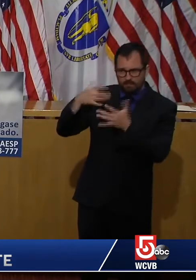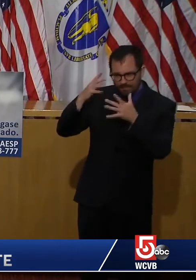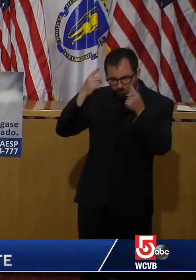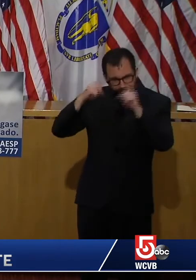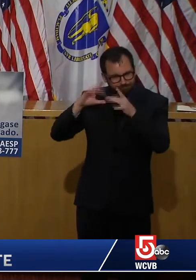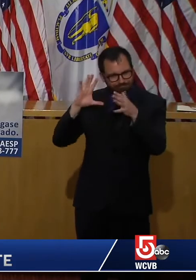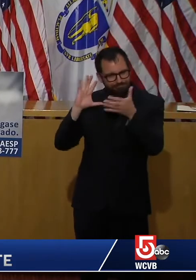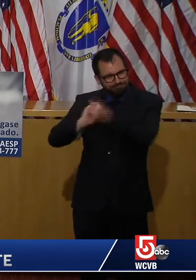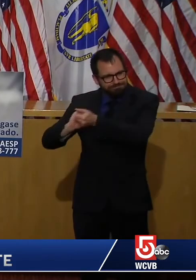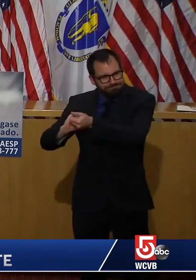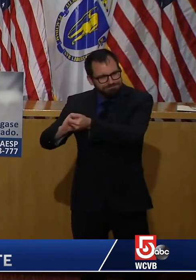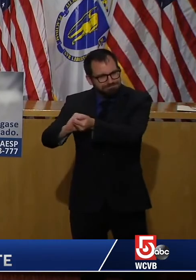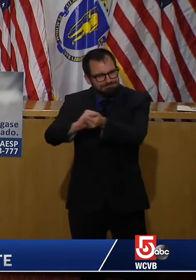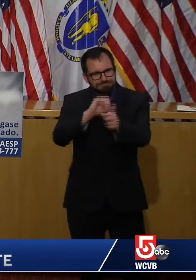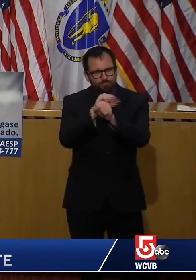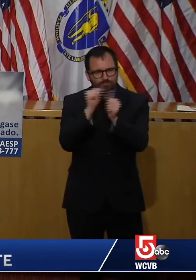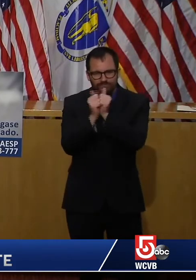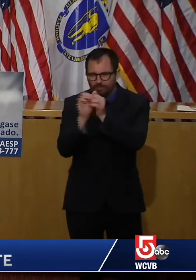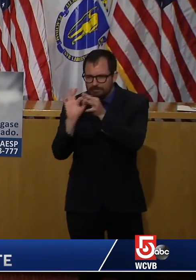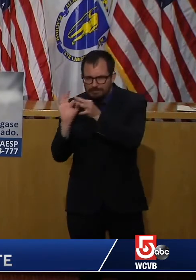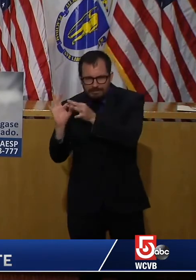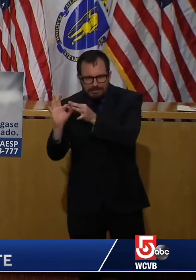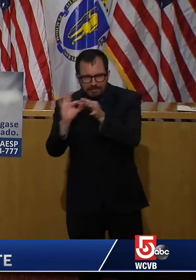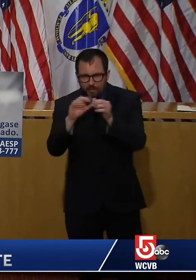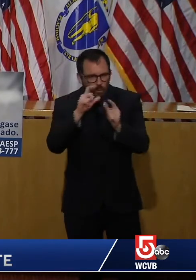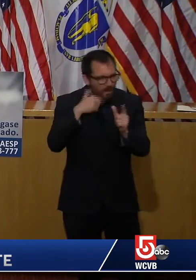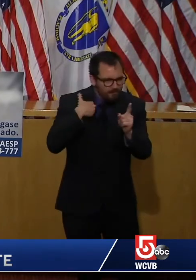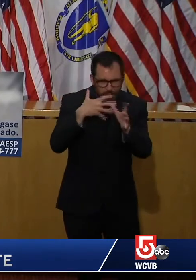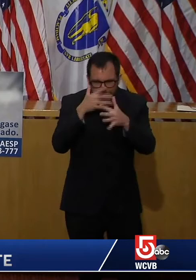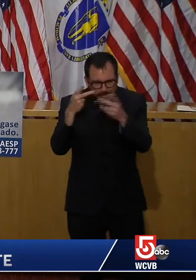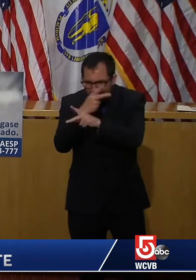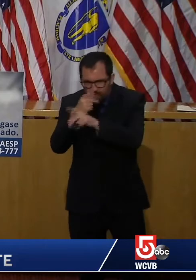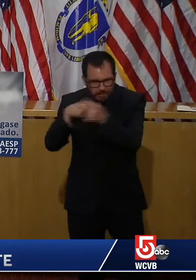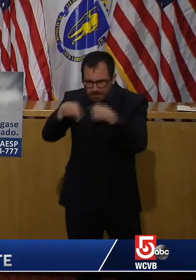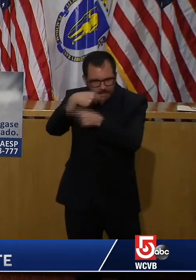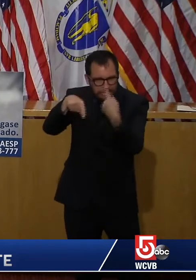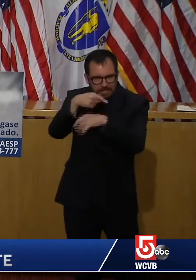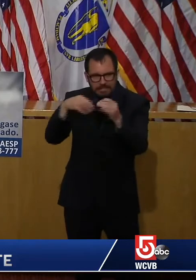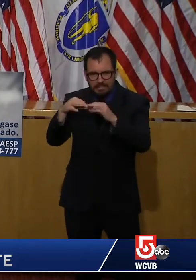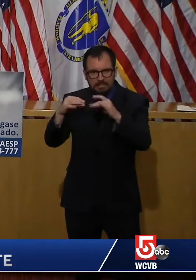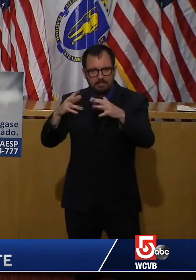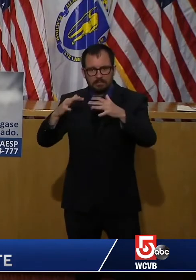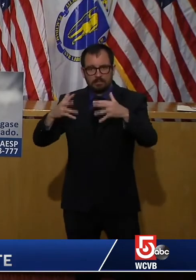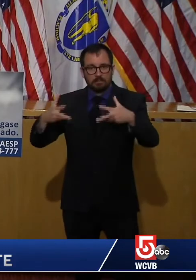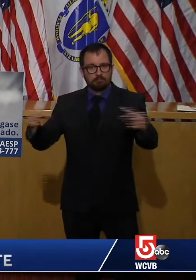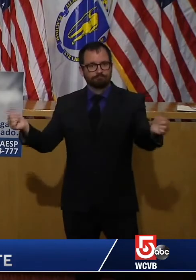identifying when people are tested positive, and to do something about it. And